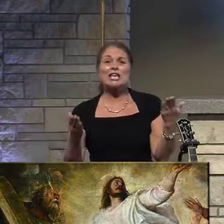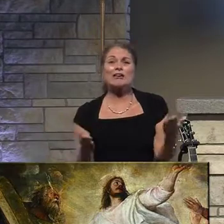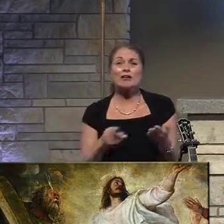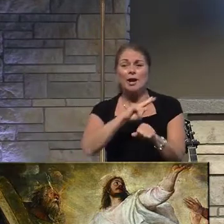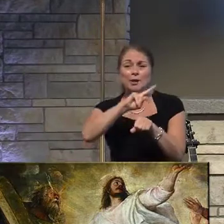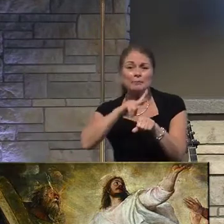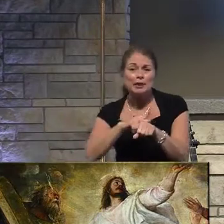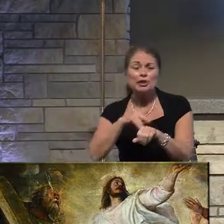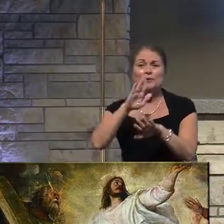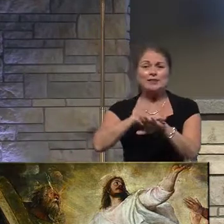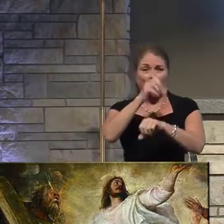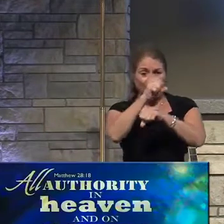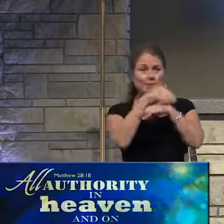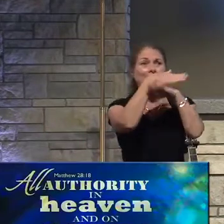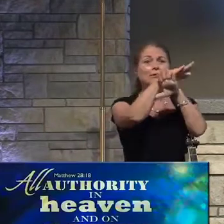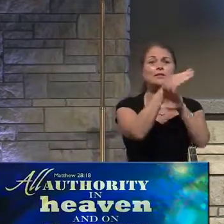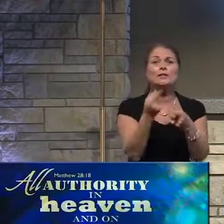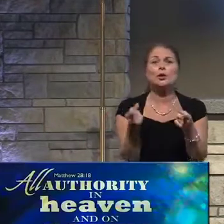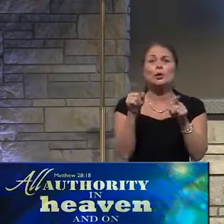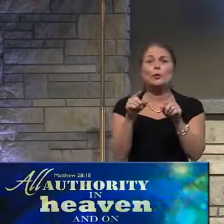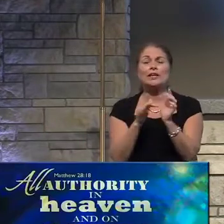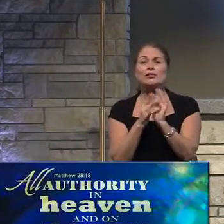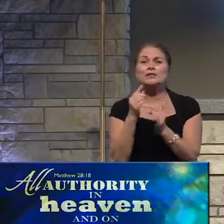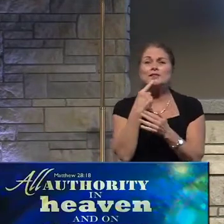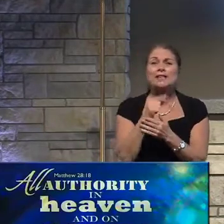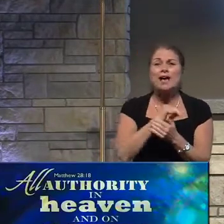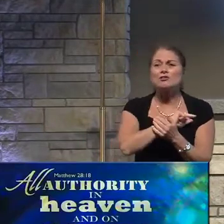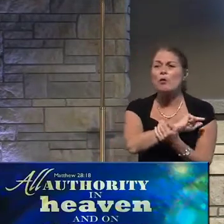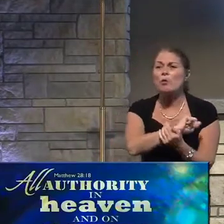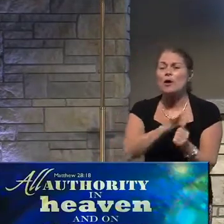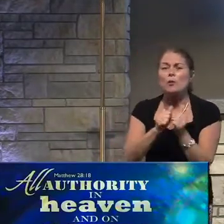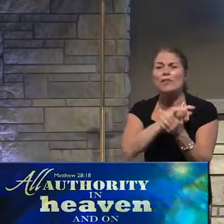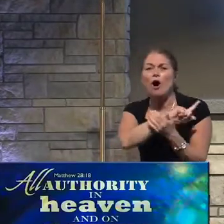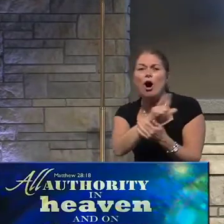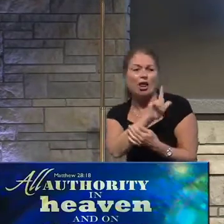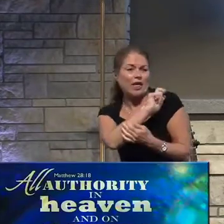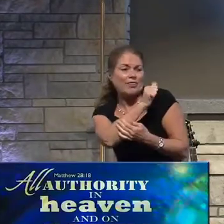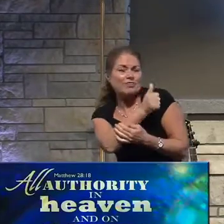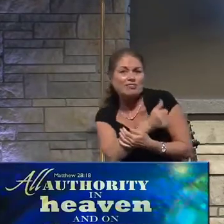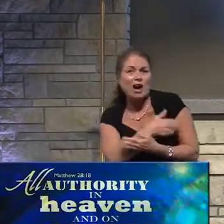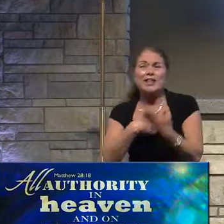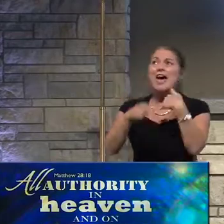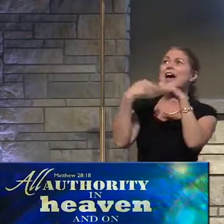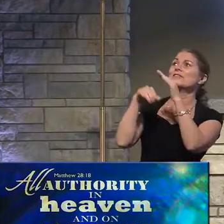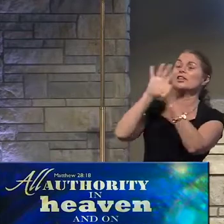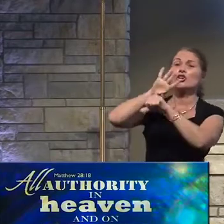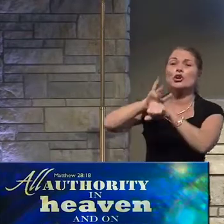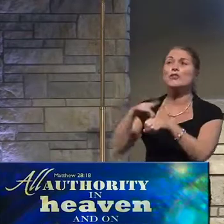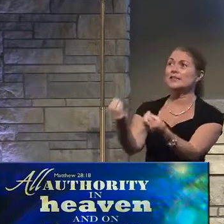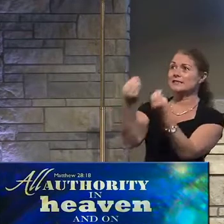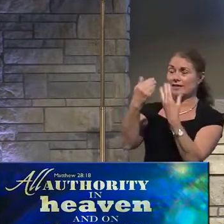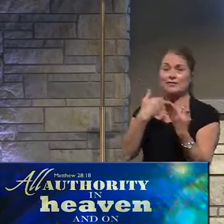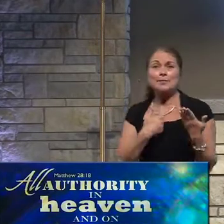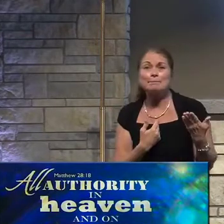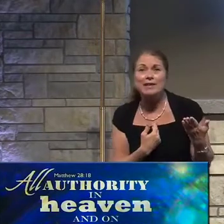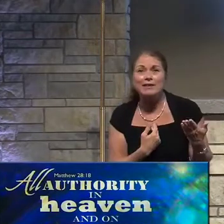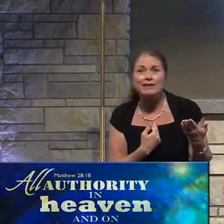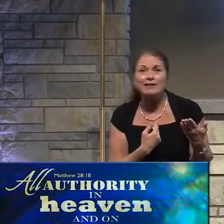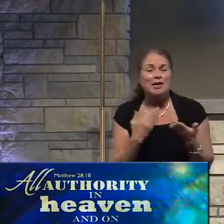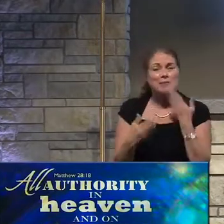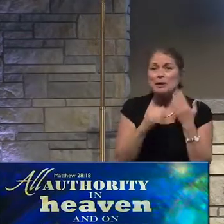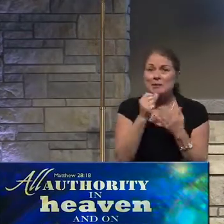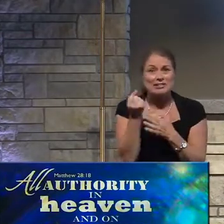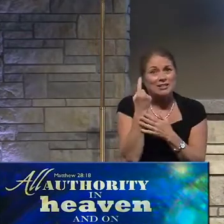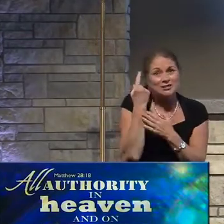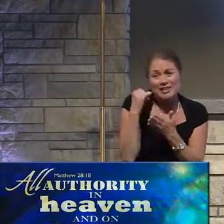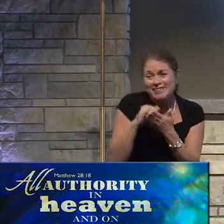there on the mount when Jesus said, all authority in heaven and on earth has been given to me. I bet he didn't understand it at